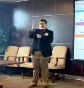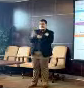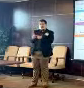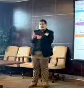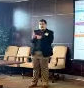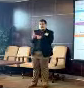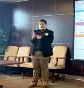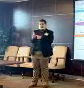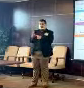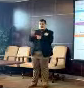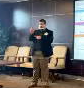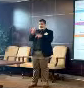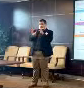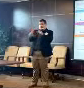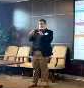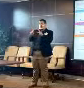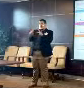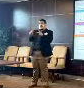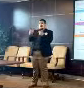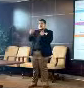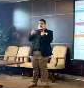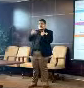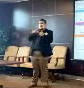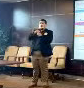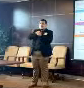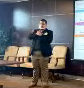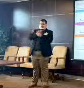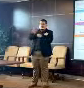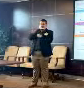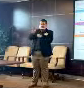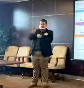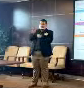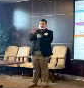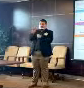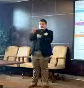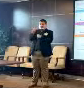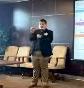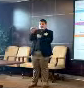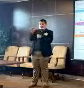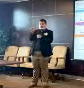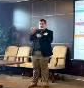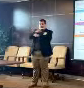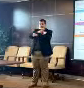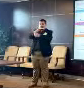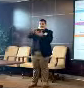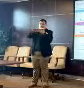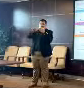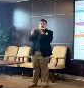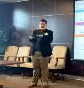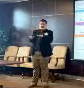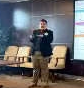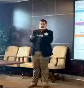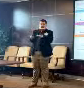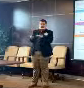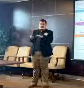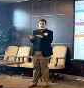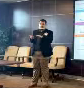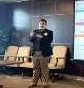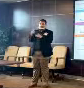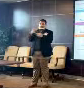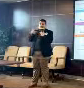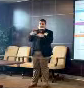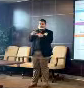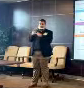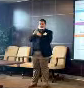are people that have had COVID-19. So over 25% of the patients that are dying within in the